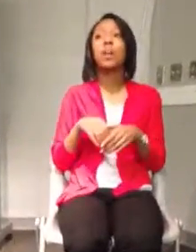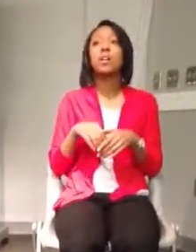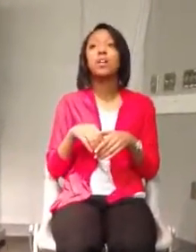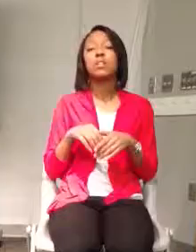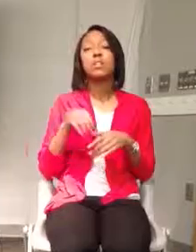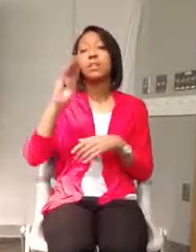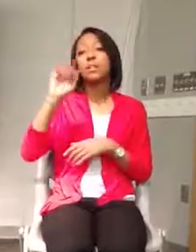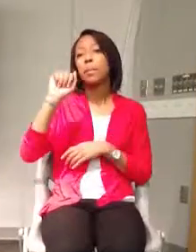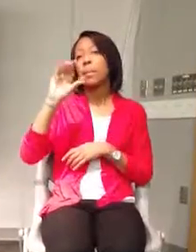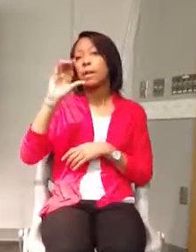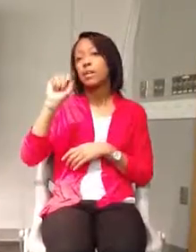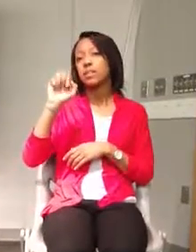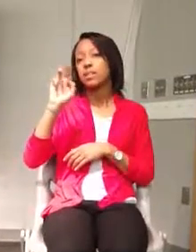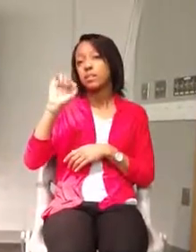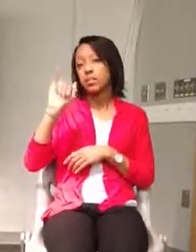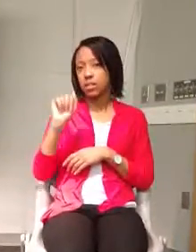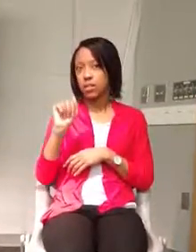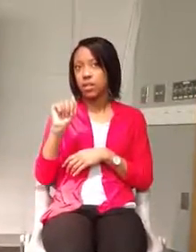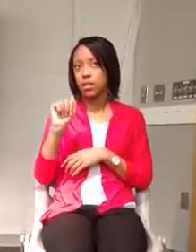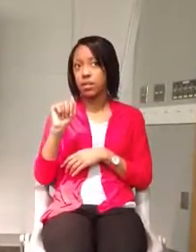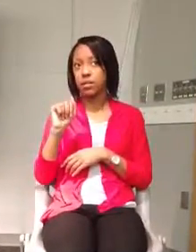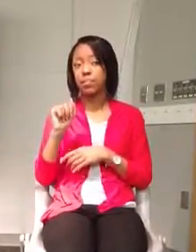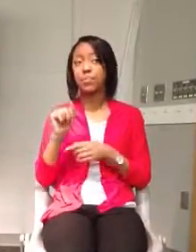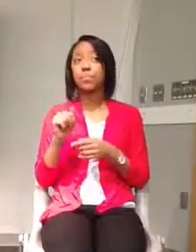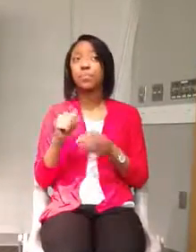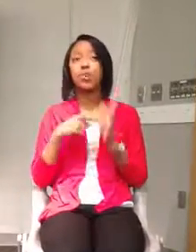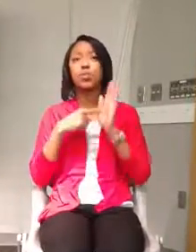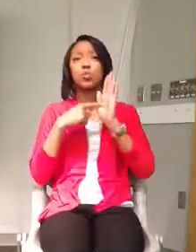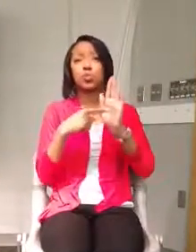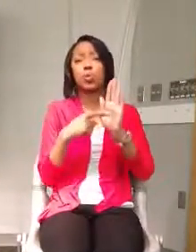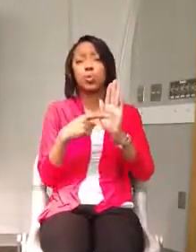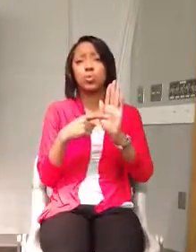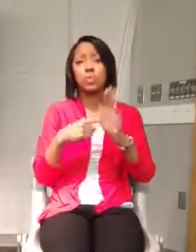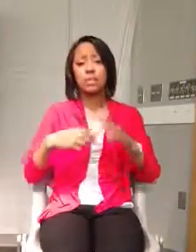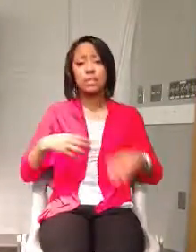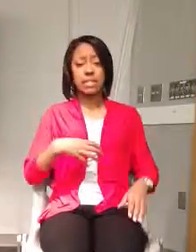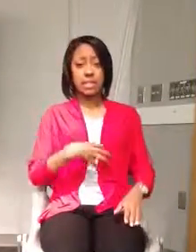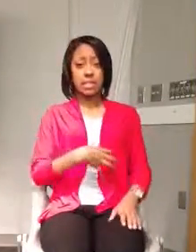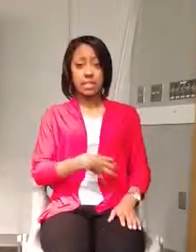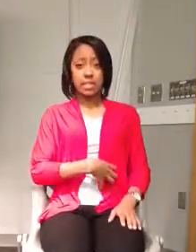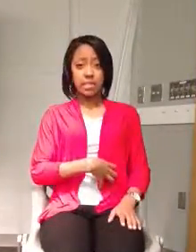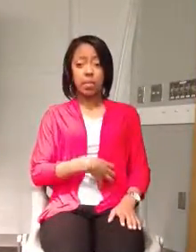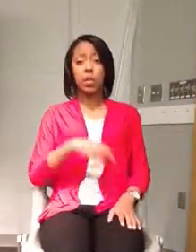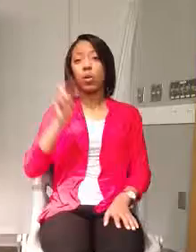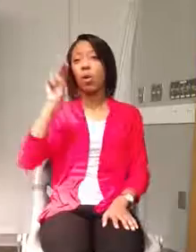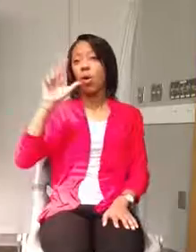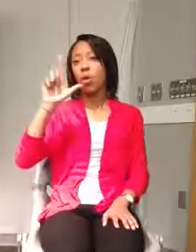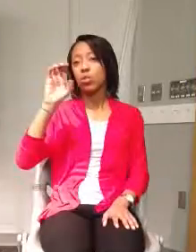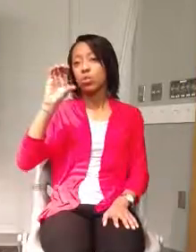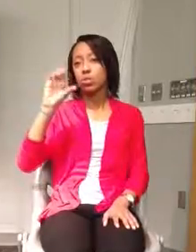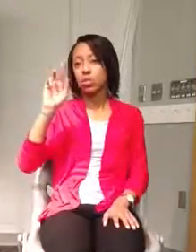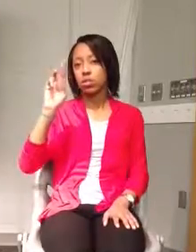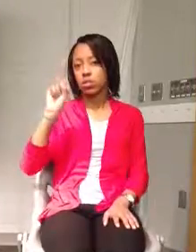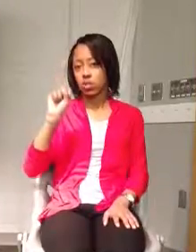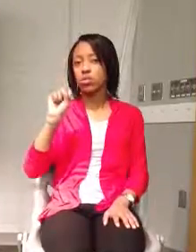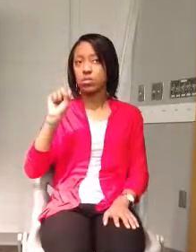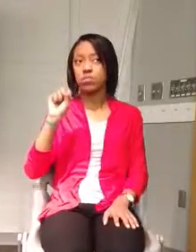shown to be prevalent in stomach ulcers, the Helicobacter pylori bacteria, has been shown to